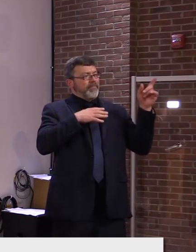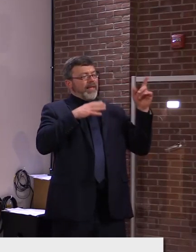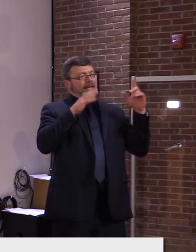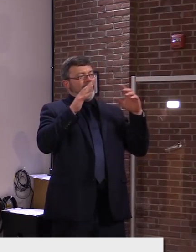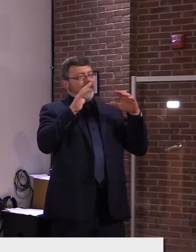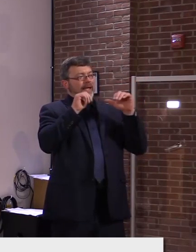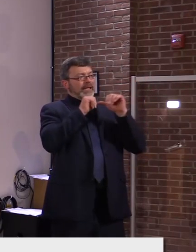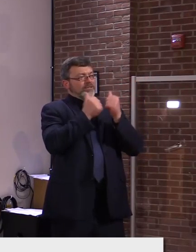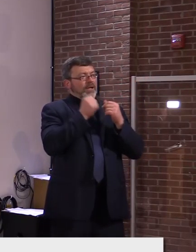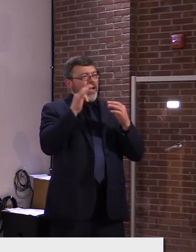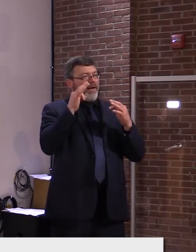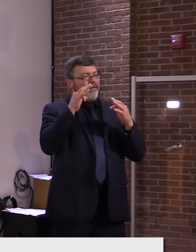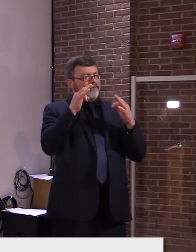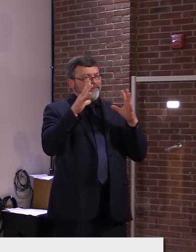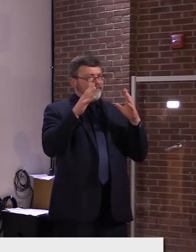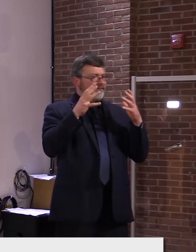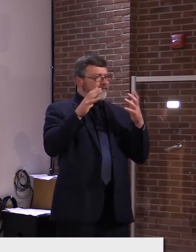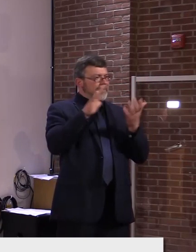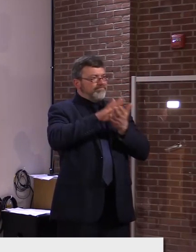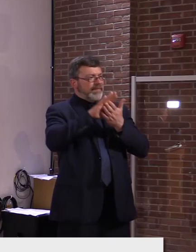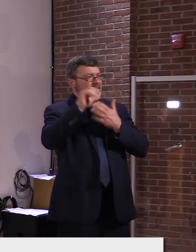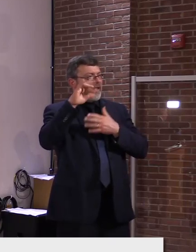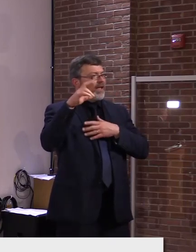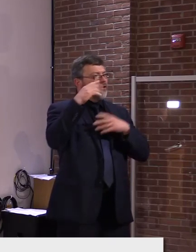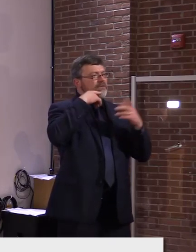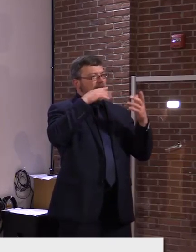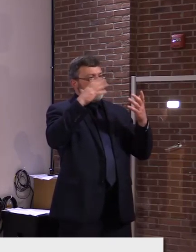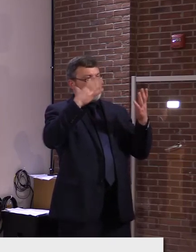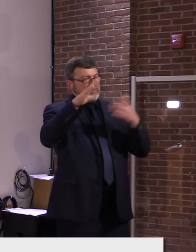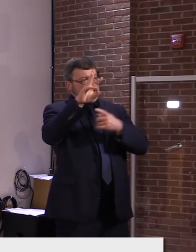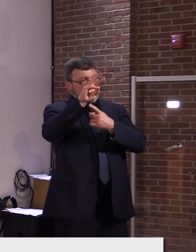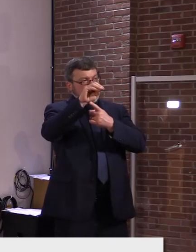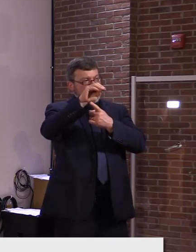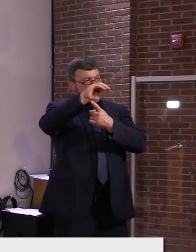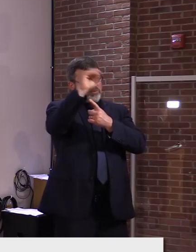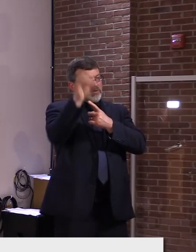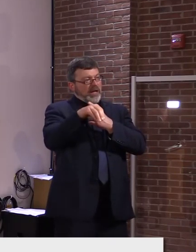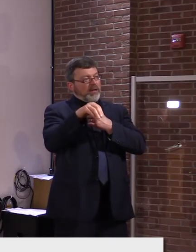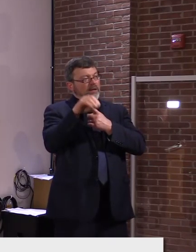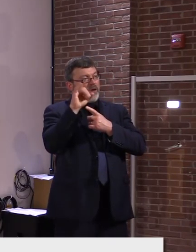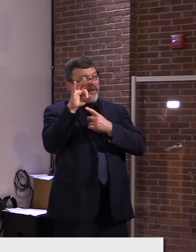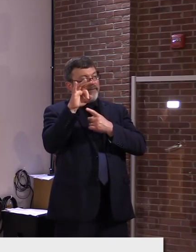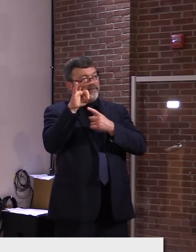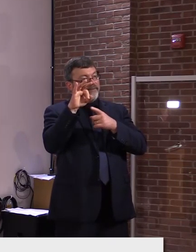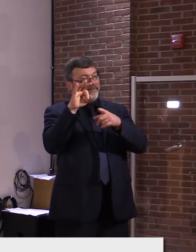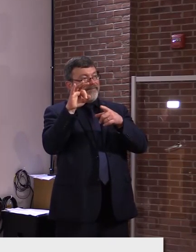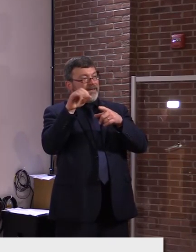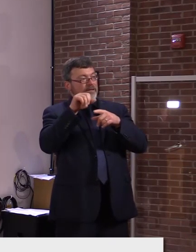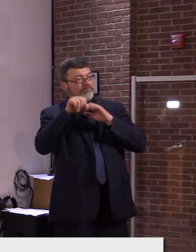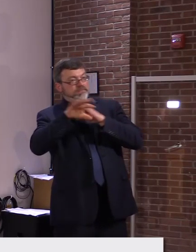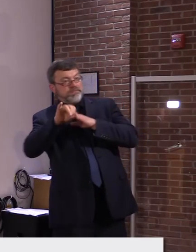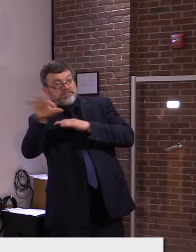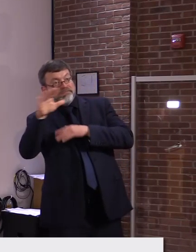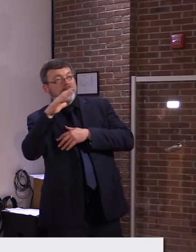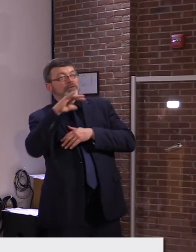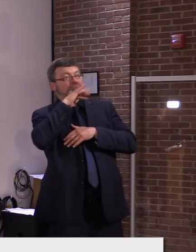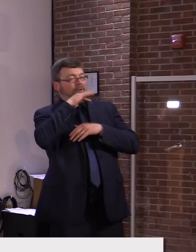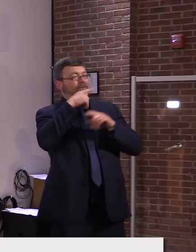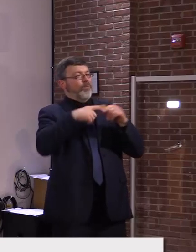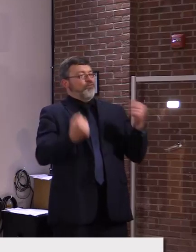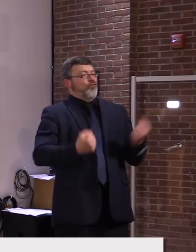60% of the carbon emissions are from transportation. So the sooner we can transition to electric vehicles, the better off we're going